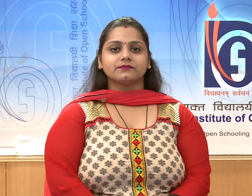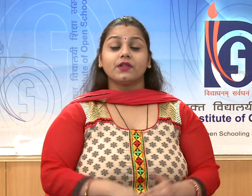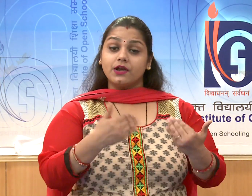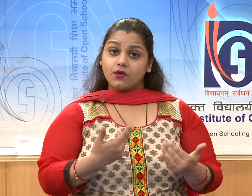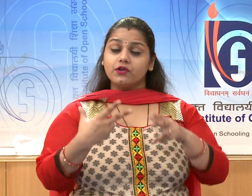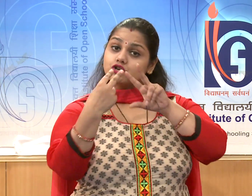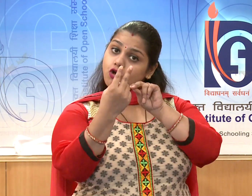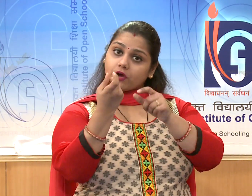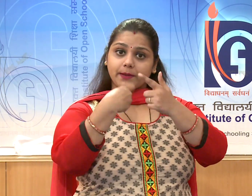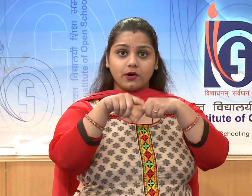Now we will talk about